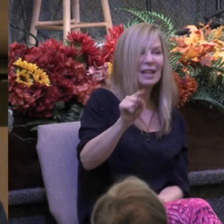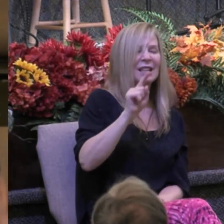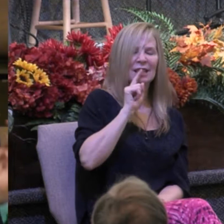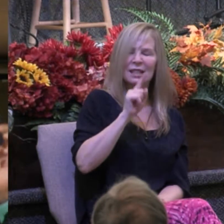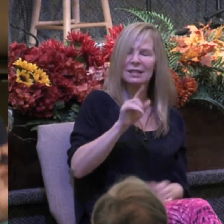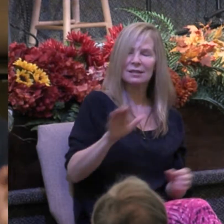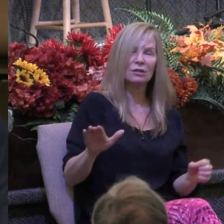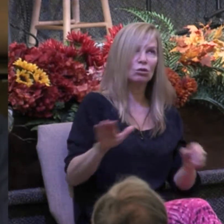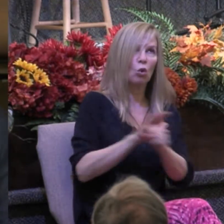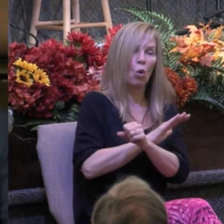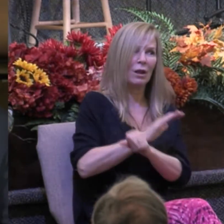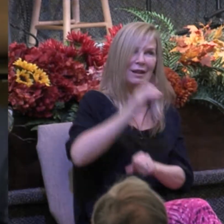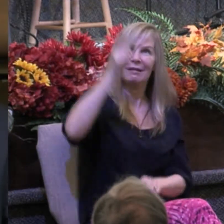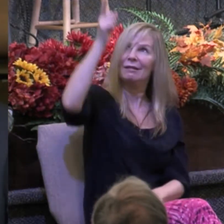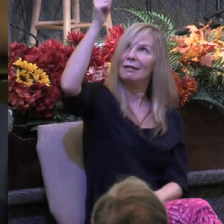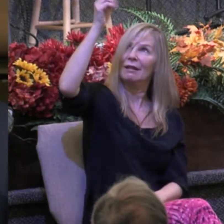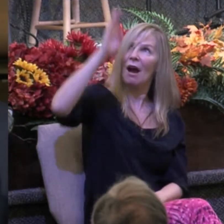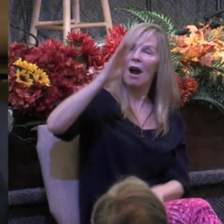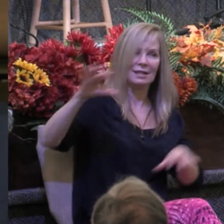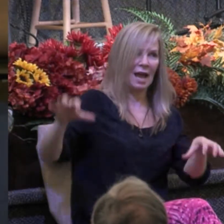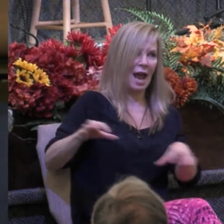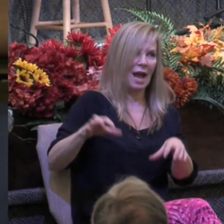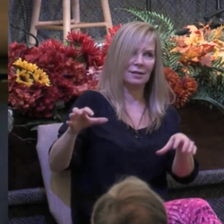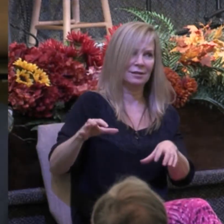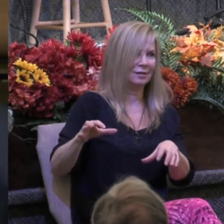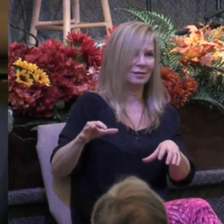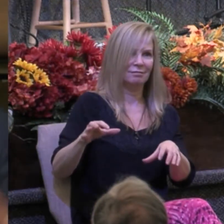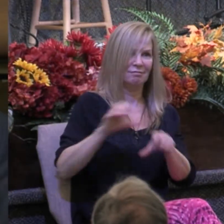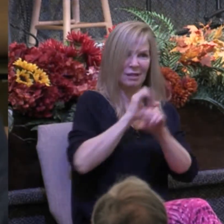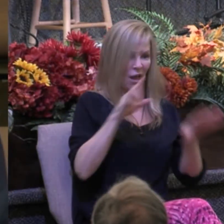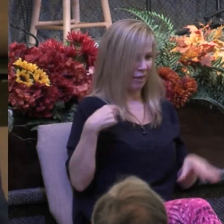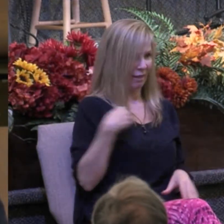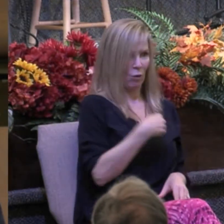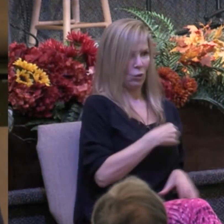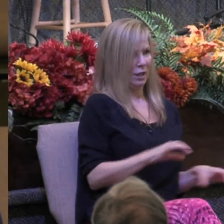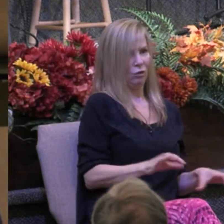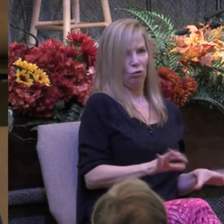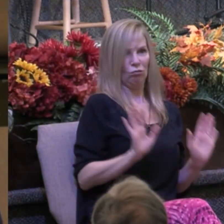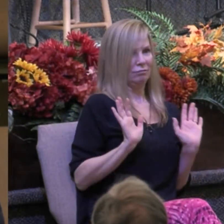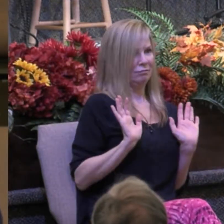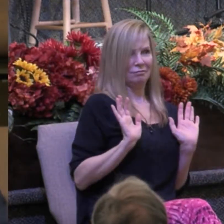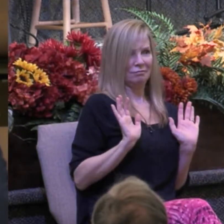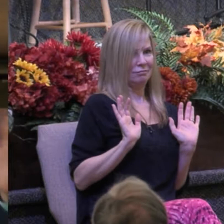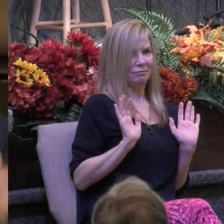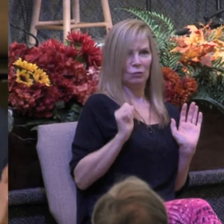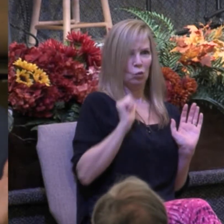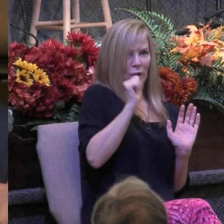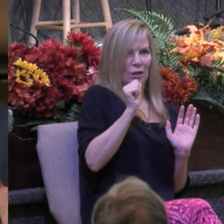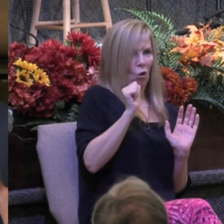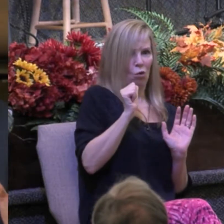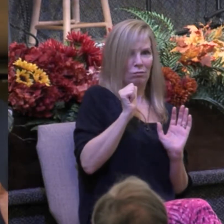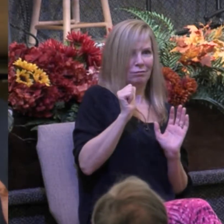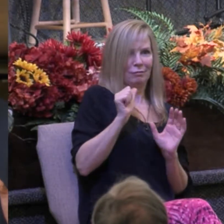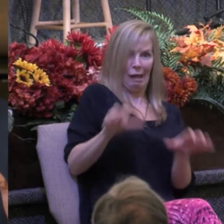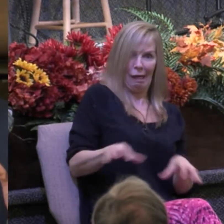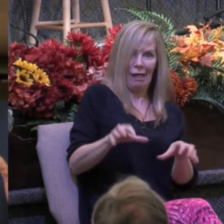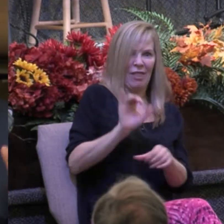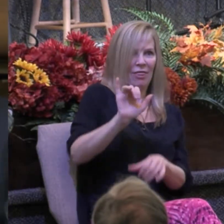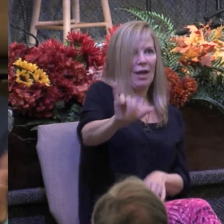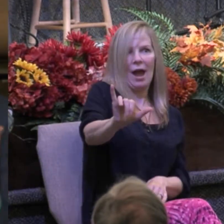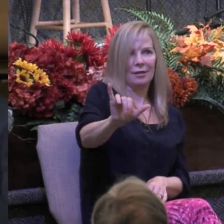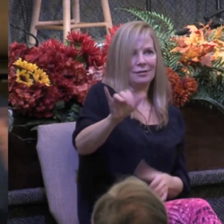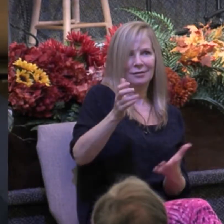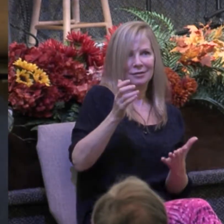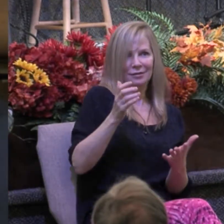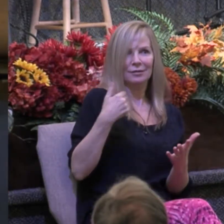totally divine act apart from anything that we do. We don't participate in it in the